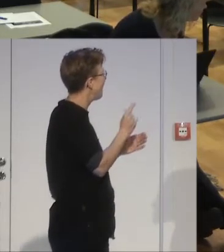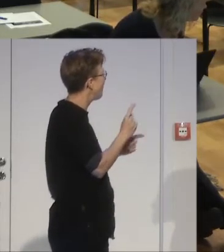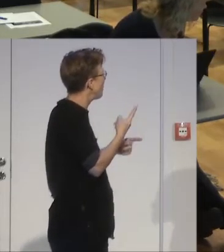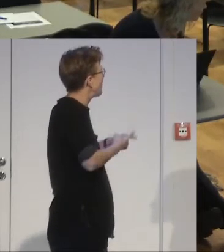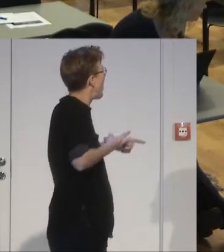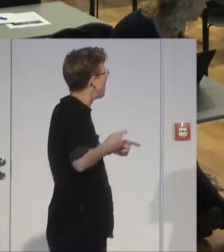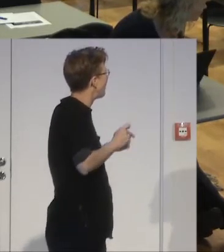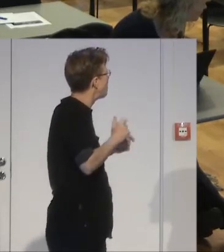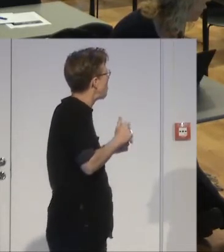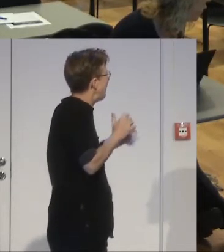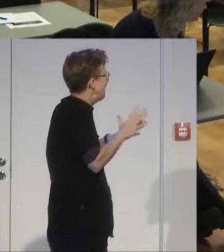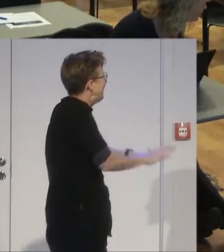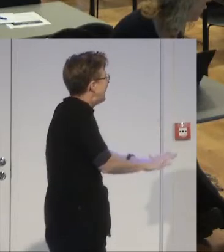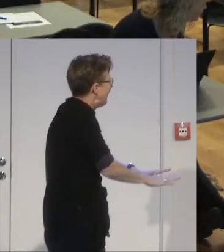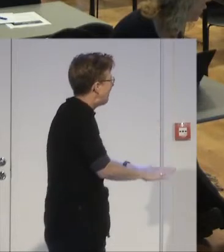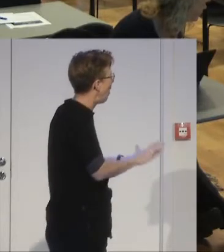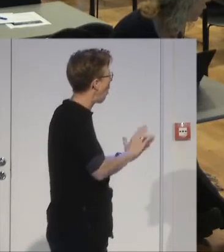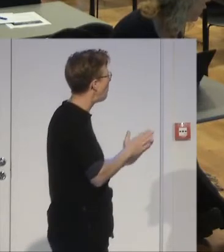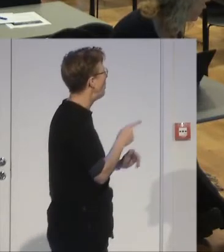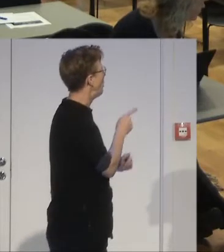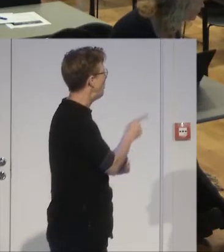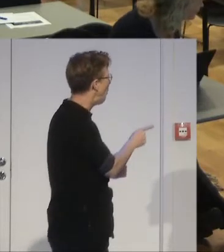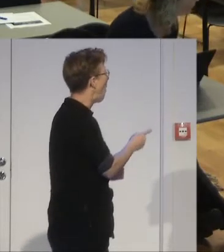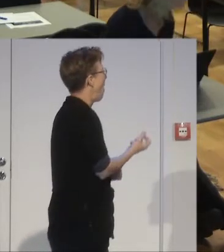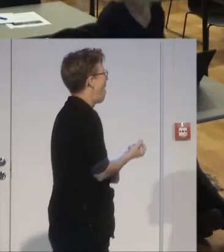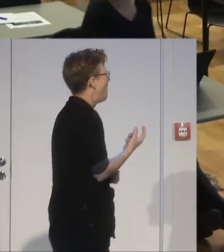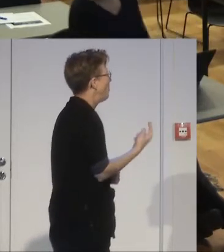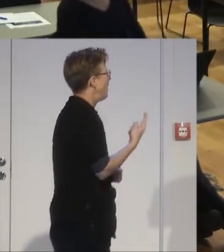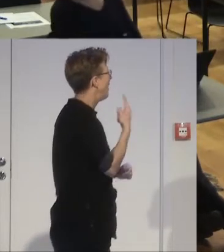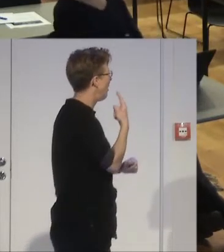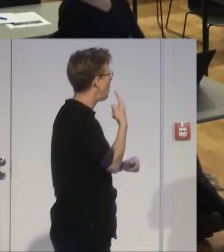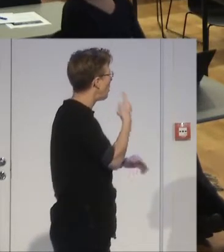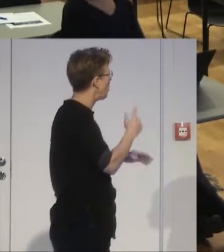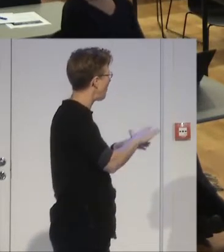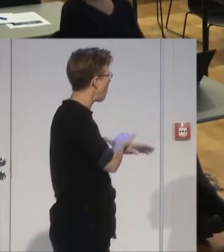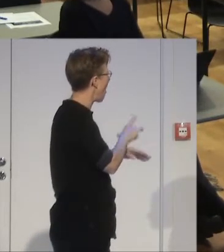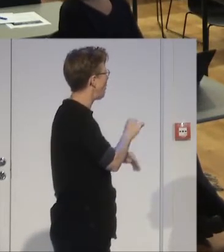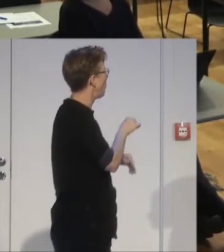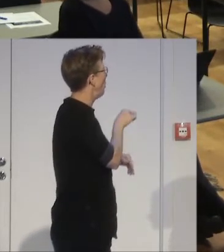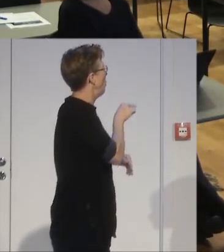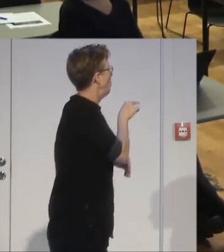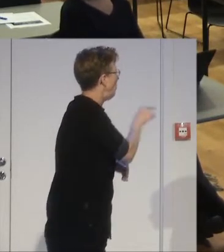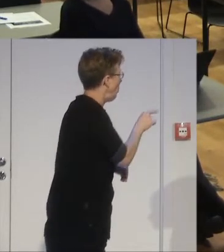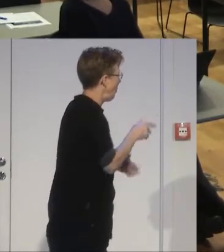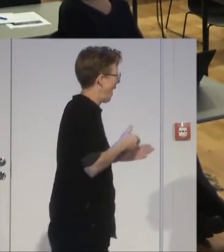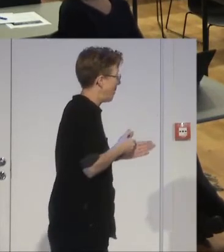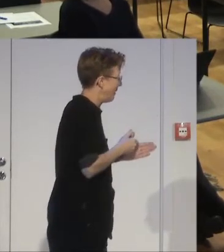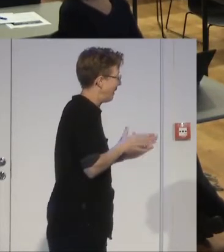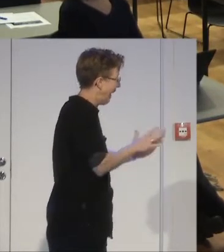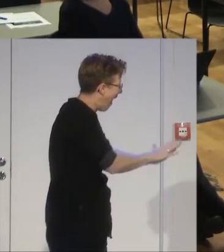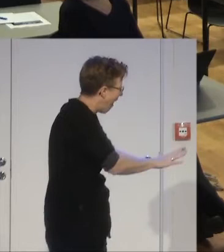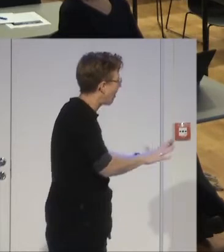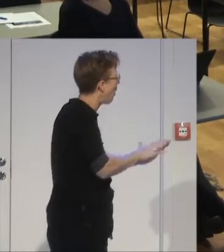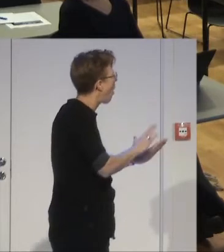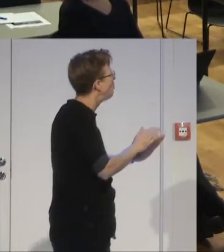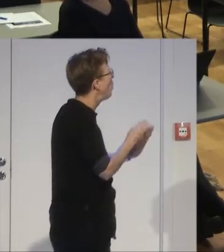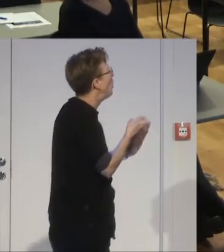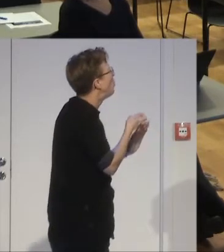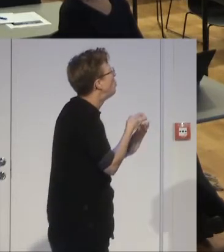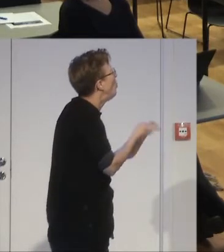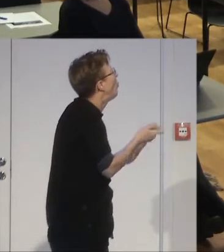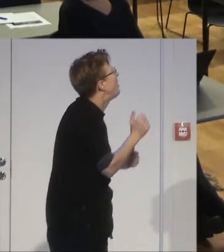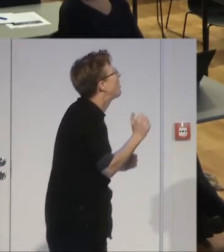do you feel being affluent signer inhibited your ability? But she moderated, and did you sometimes